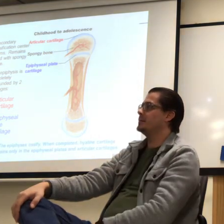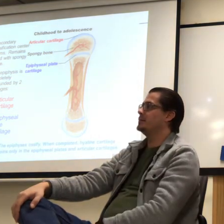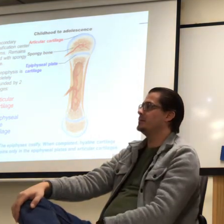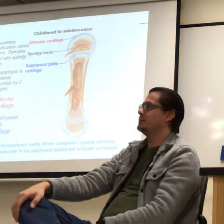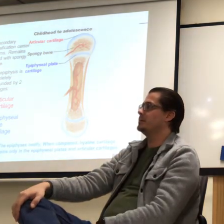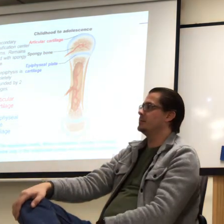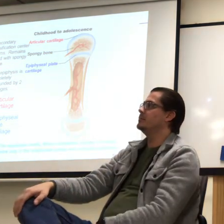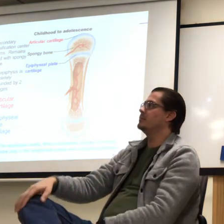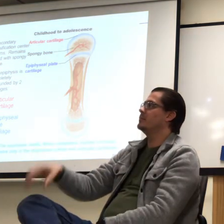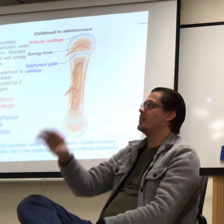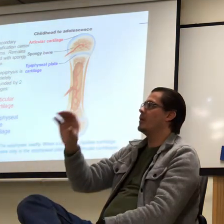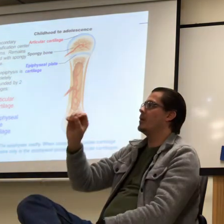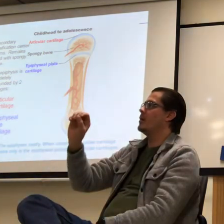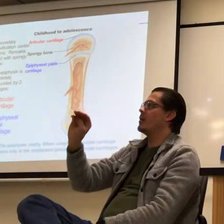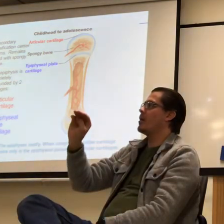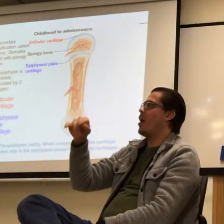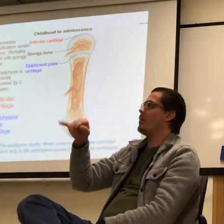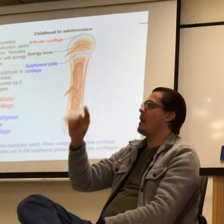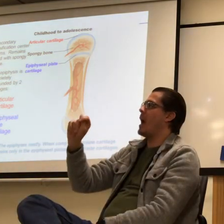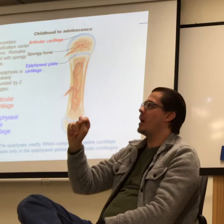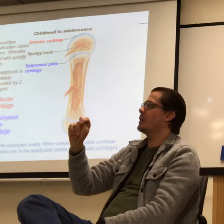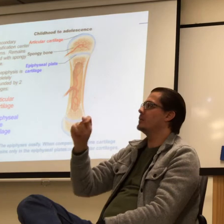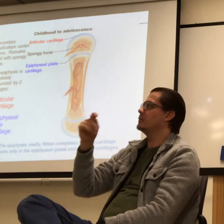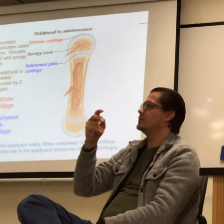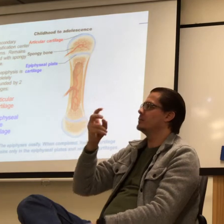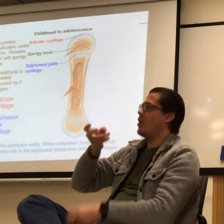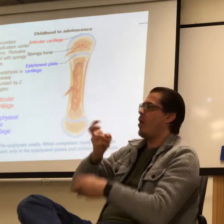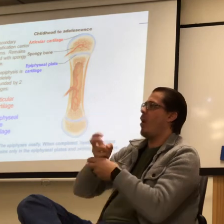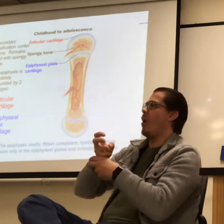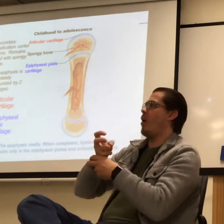So, kind of thickening it here.